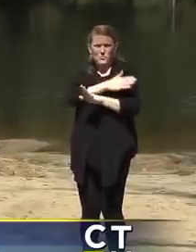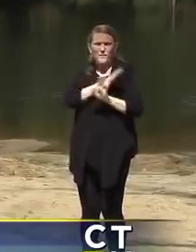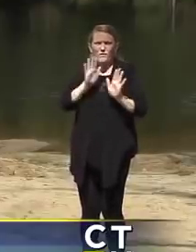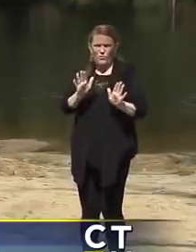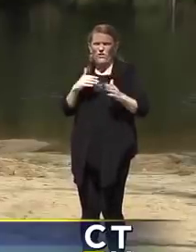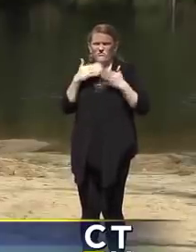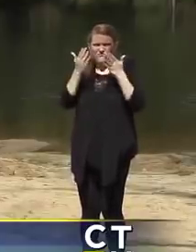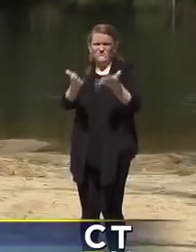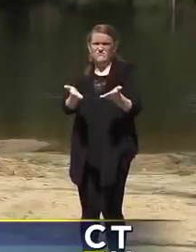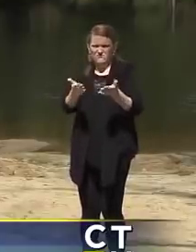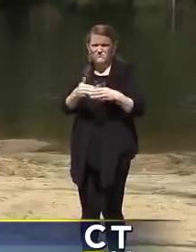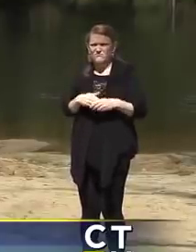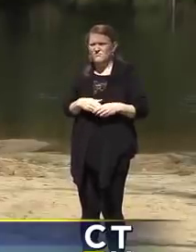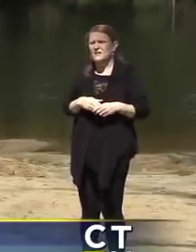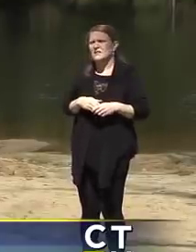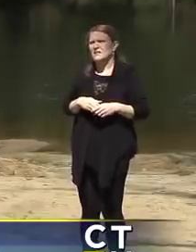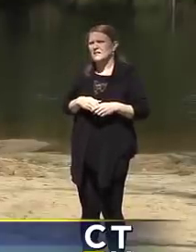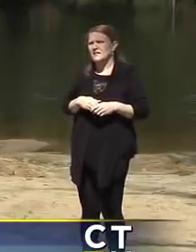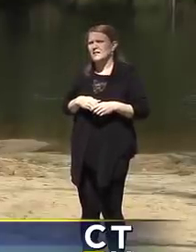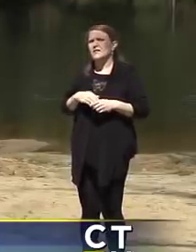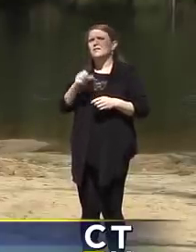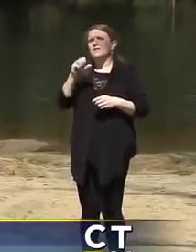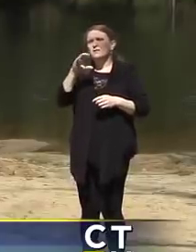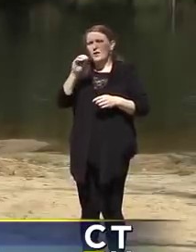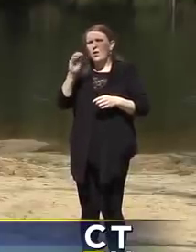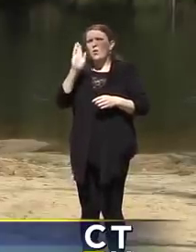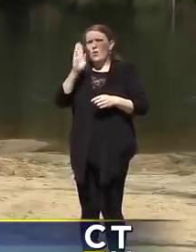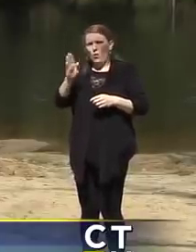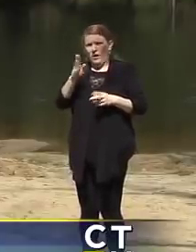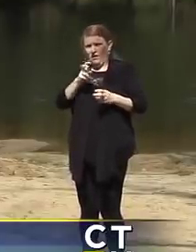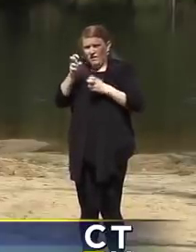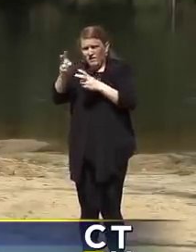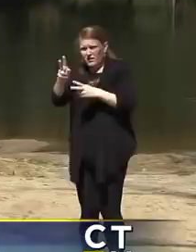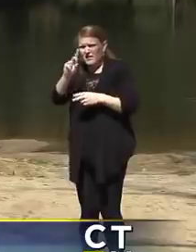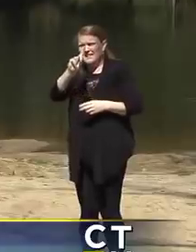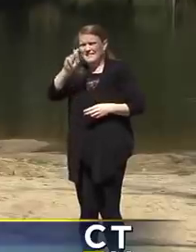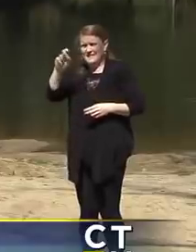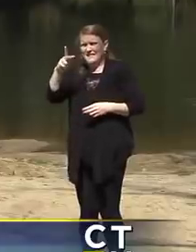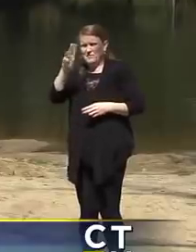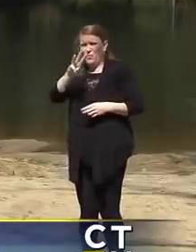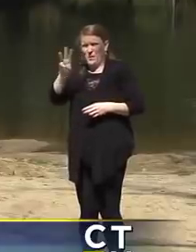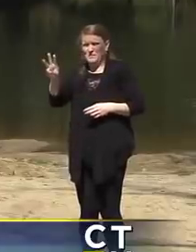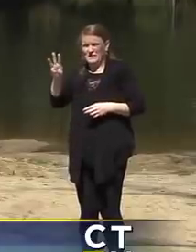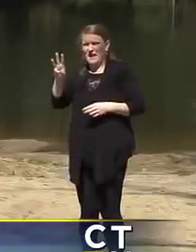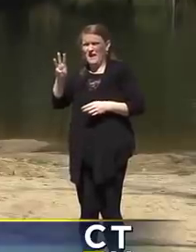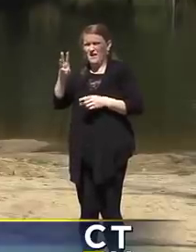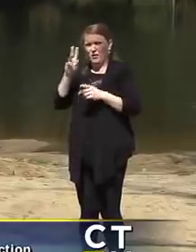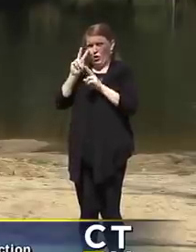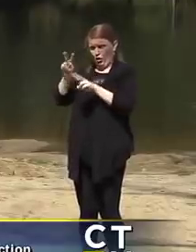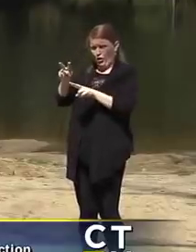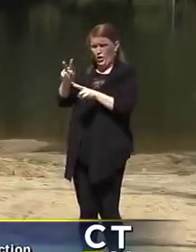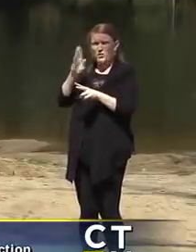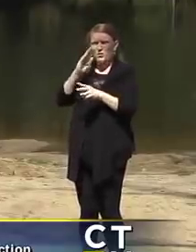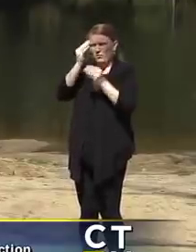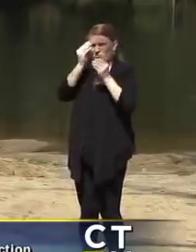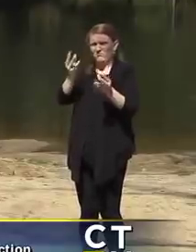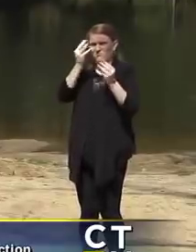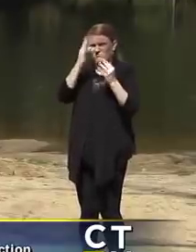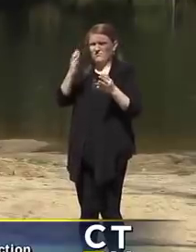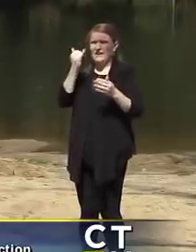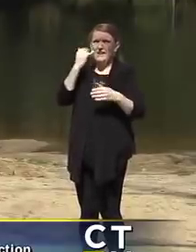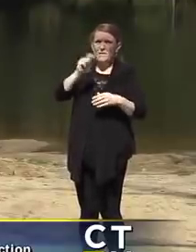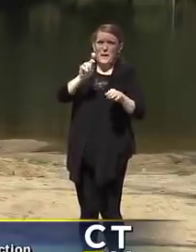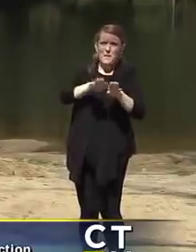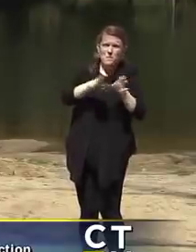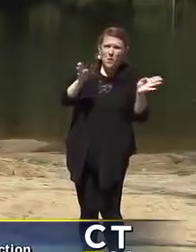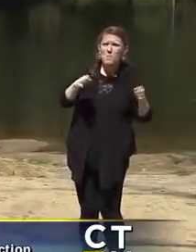that on number 10, our DEEP website. So all of our operational plans we are updating on a frequent basis as we get new